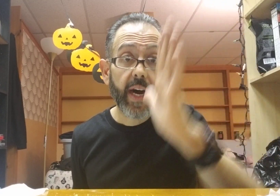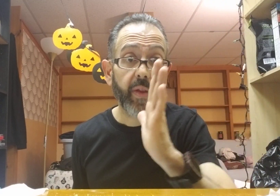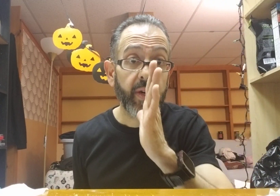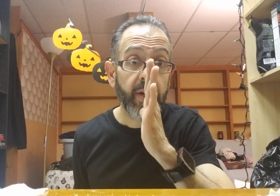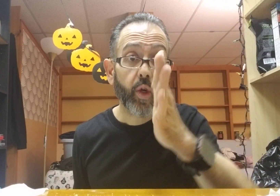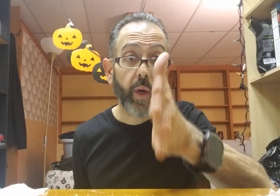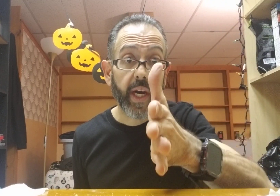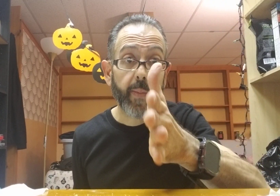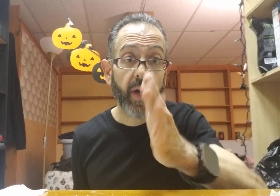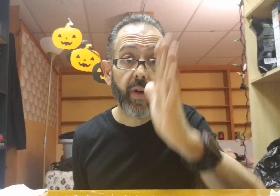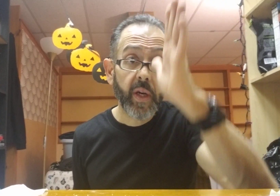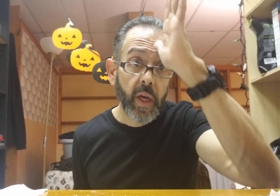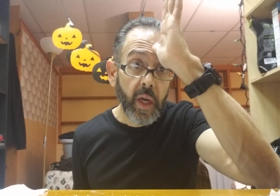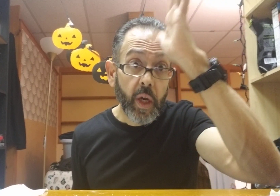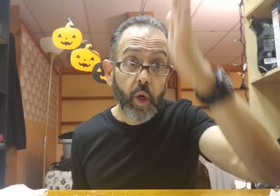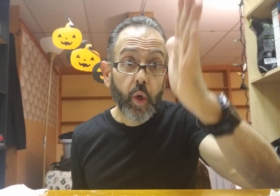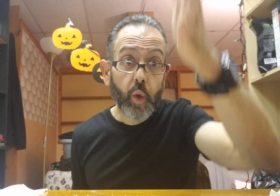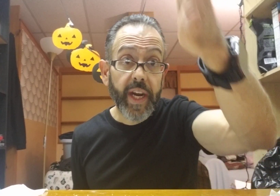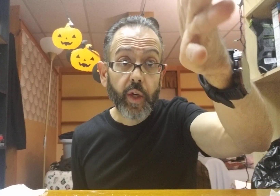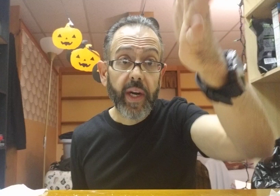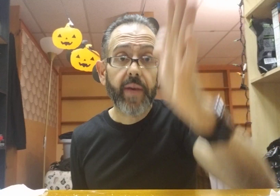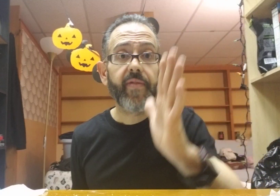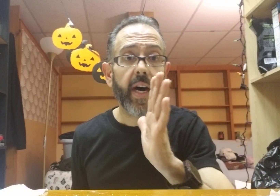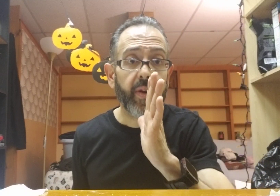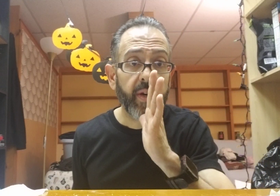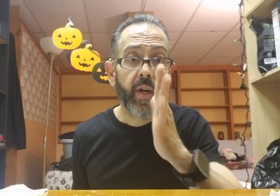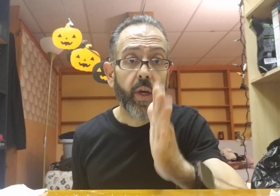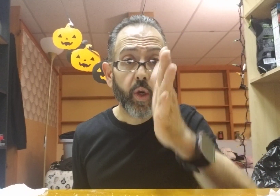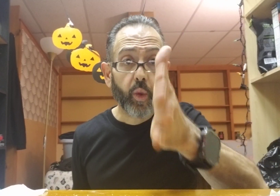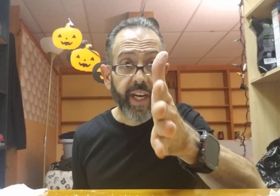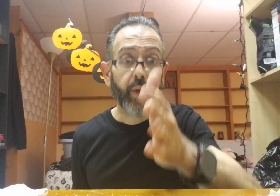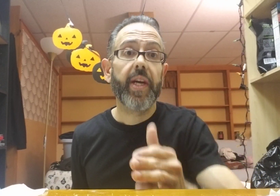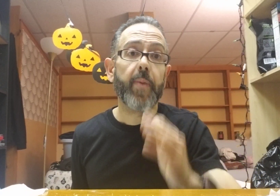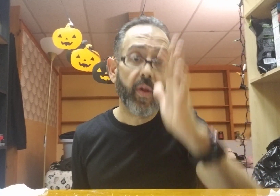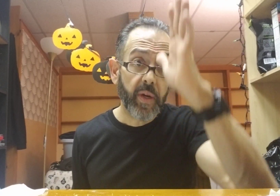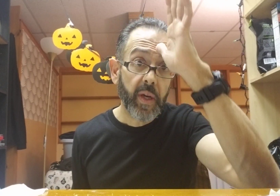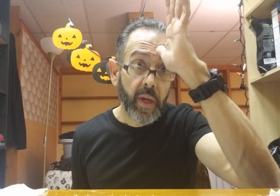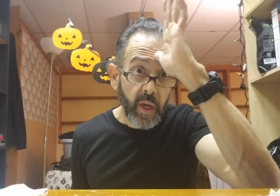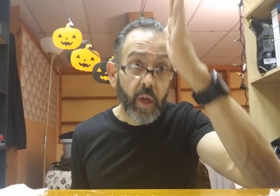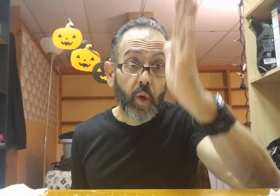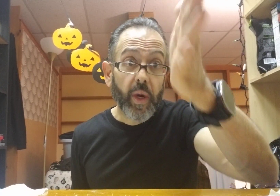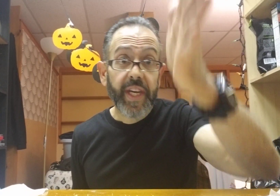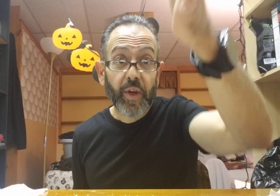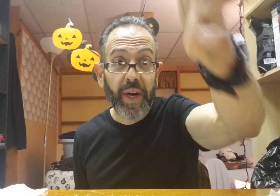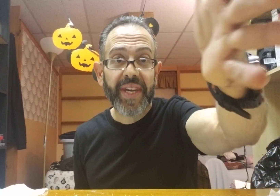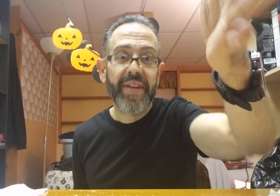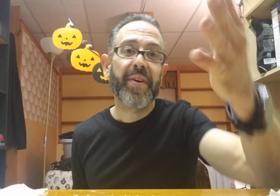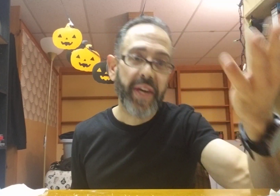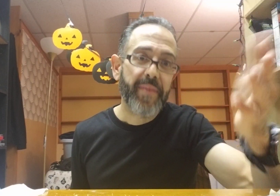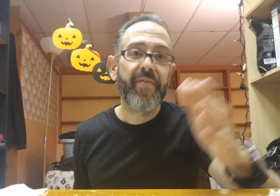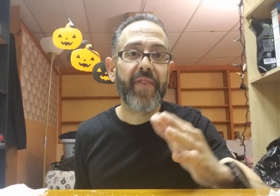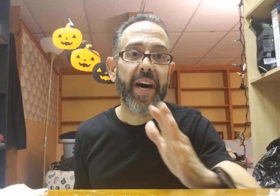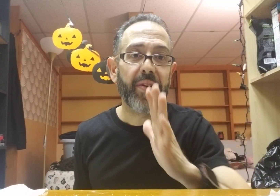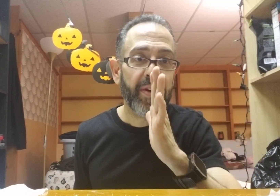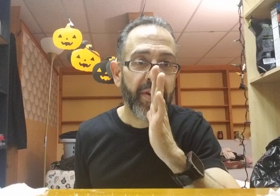grandfather, grandmother, great grandfather, great grandmother, great great grandfather,